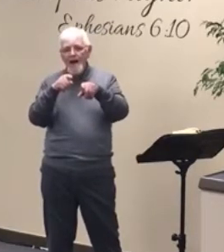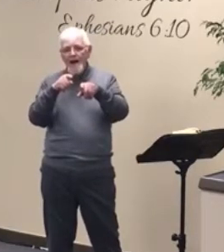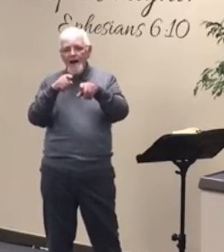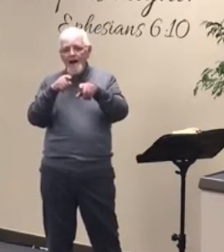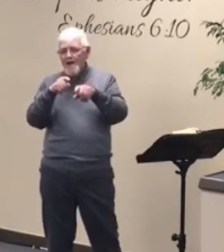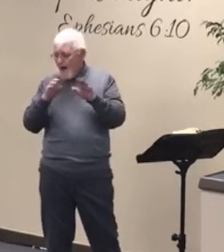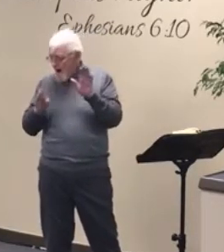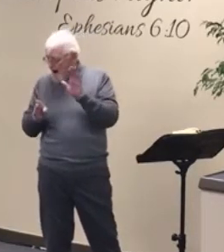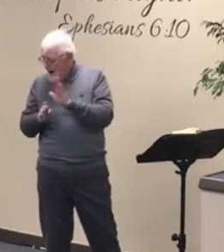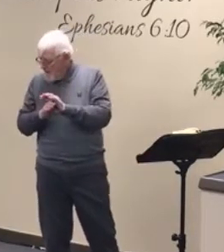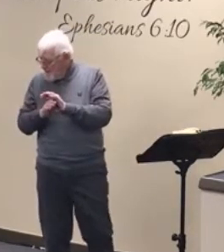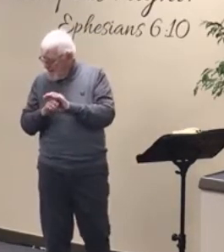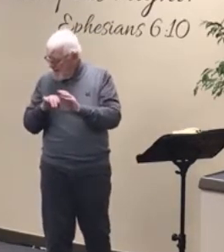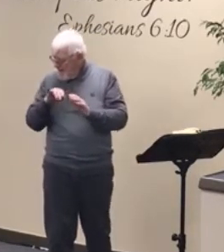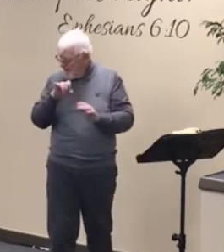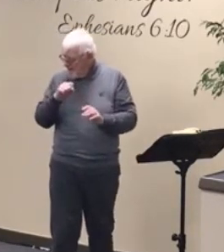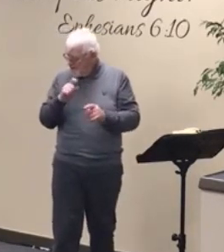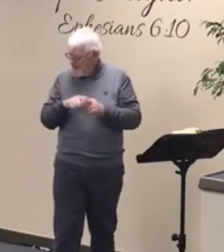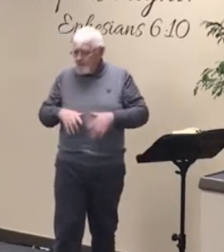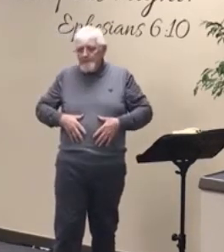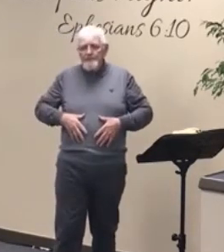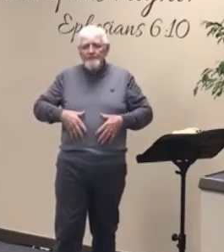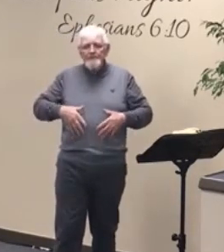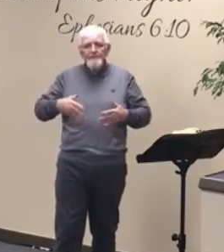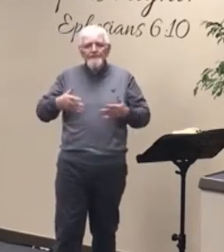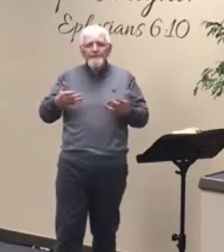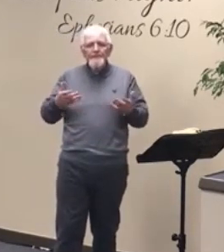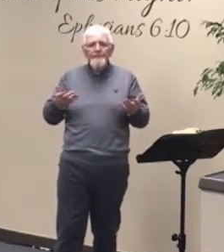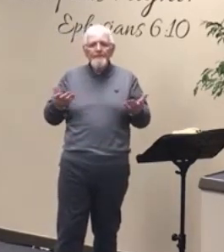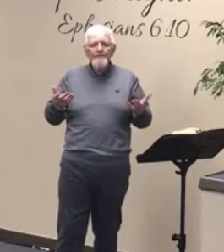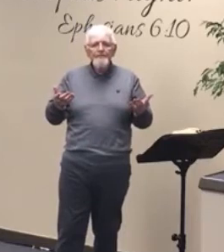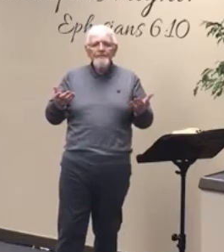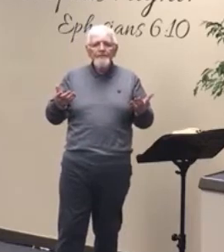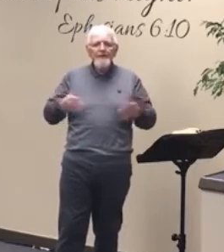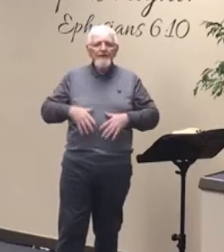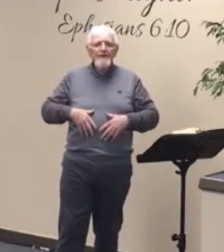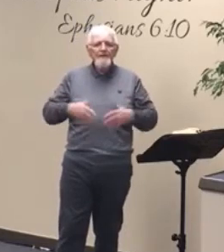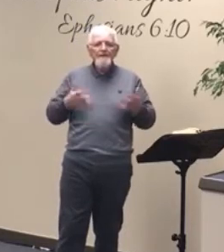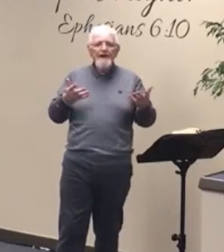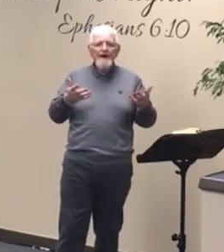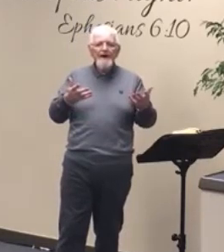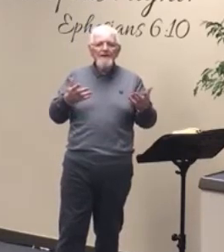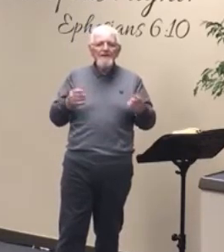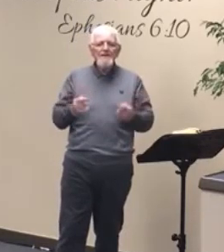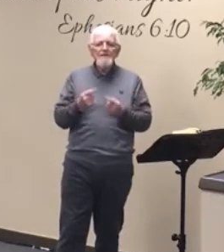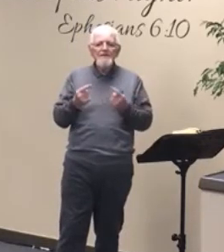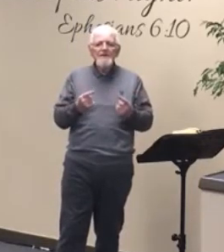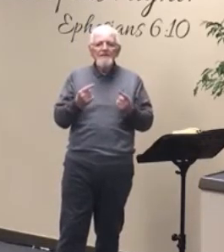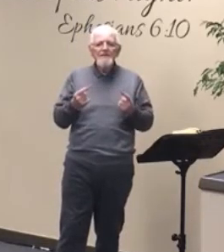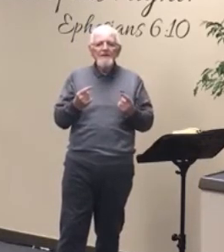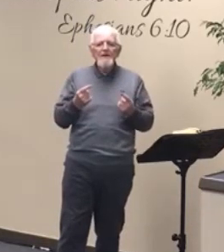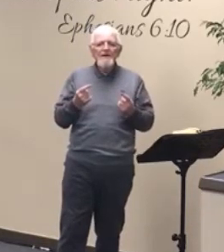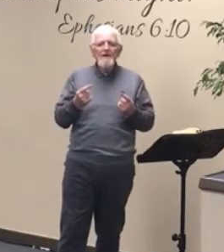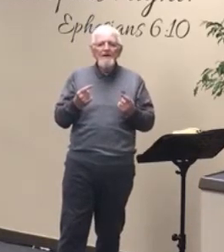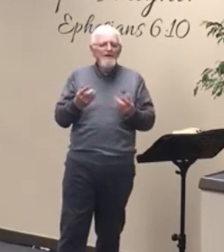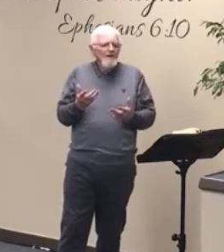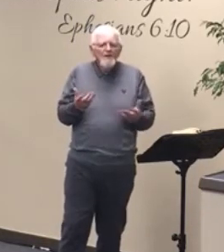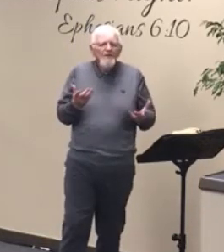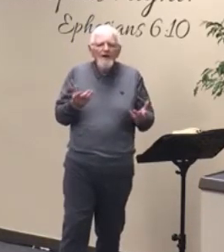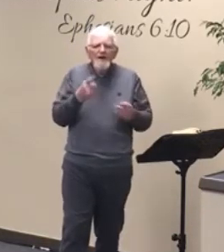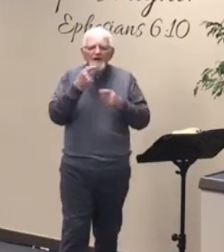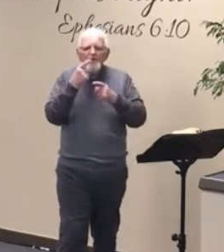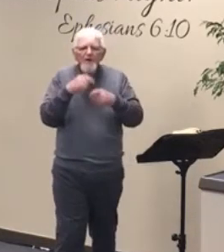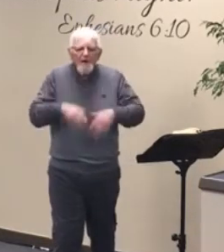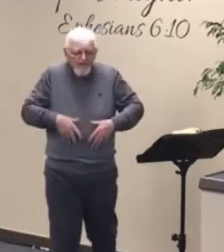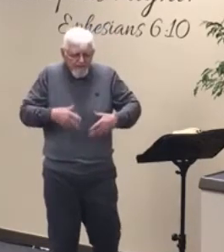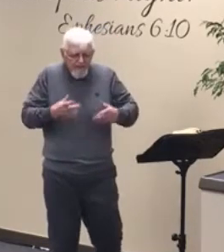to humbling at this point is to confess. Just to confess your sins. Say, well, who would you confess